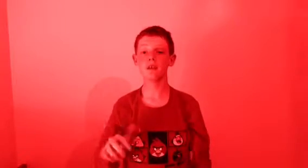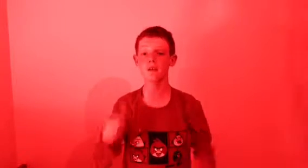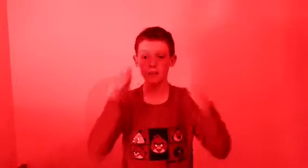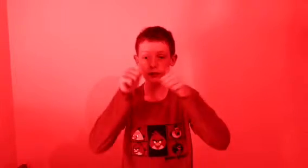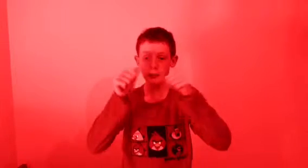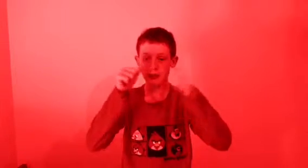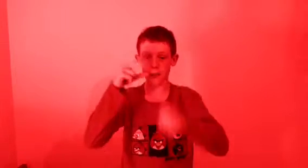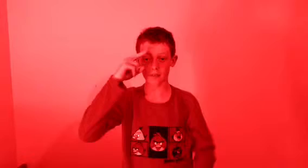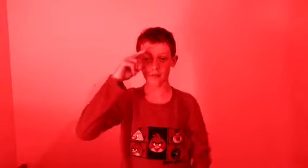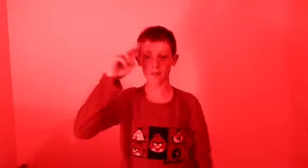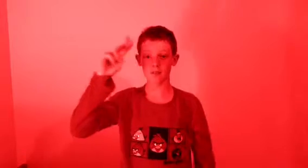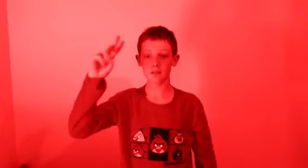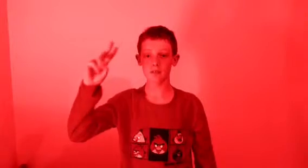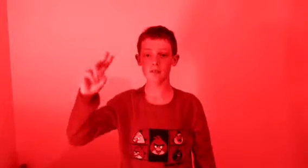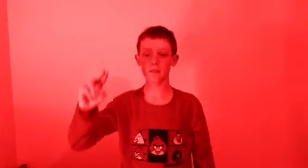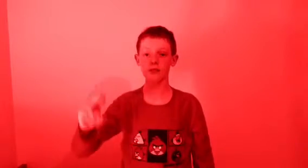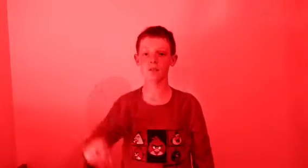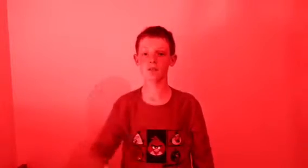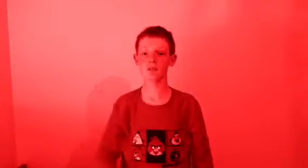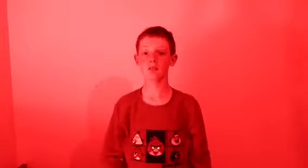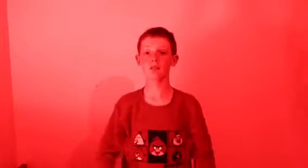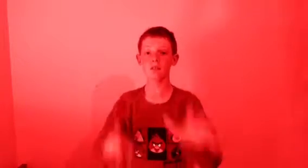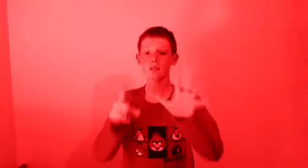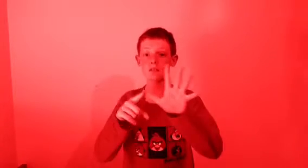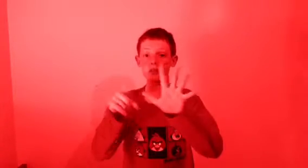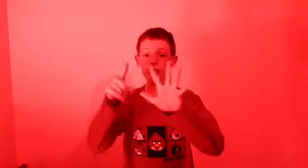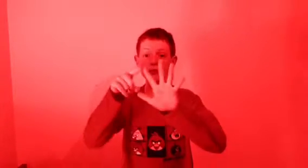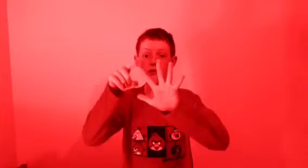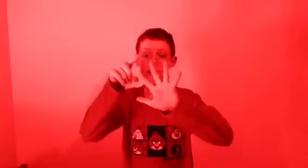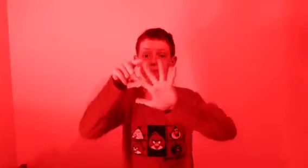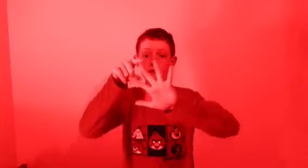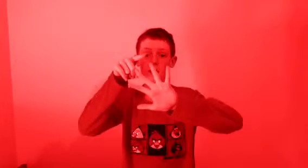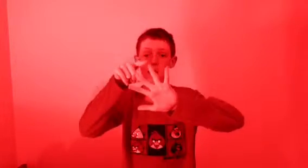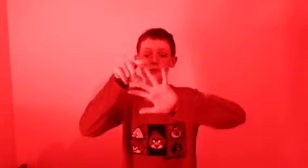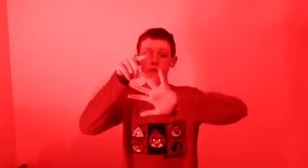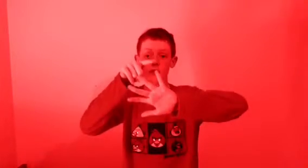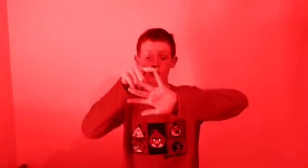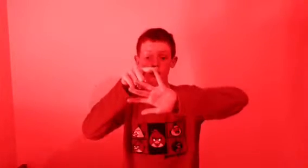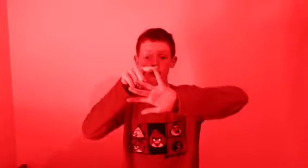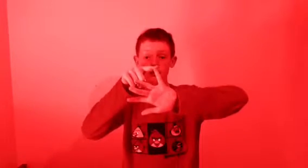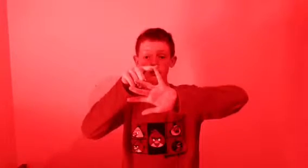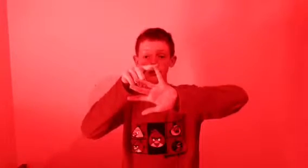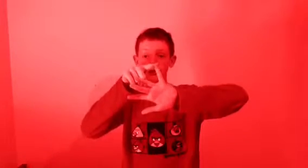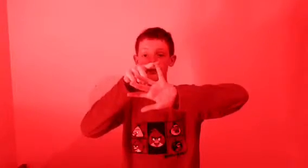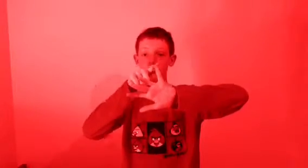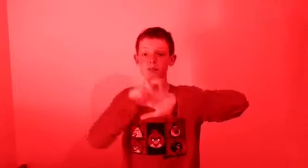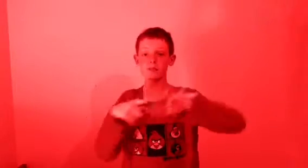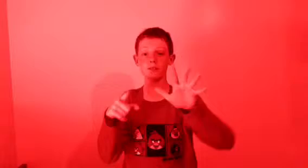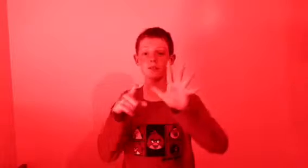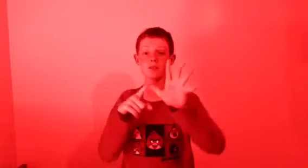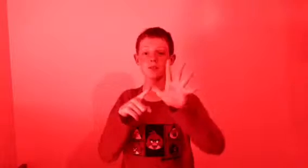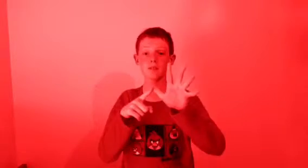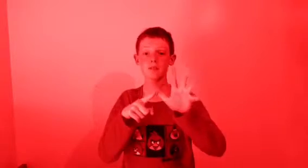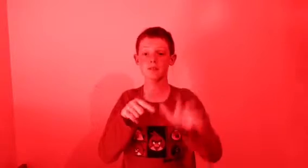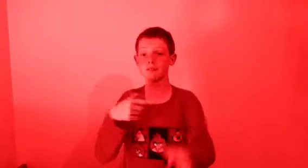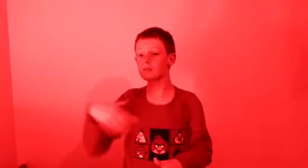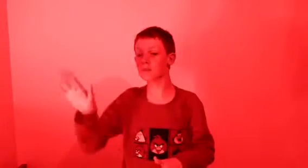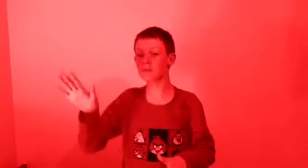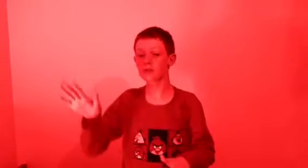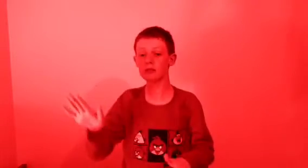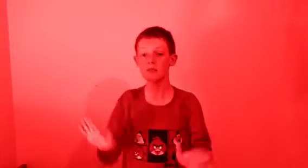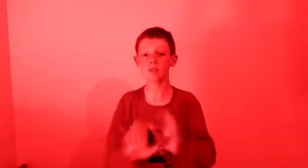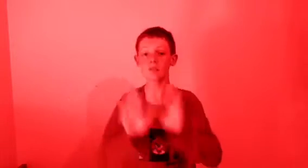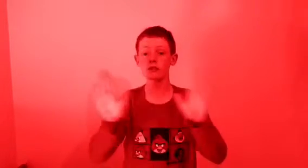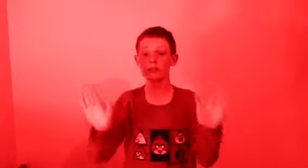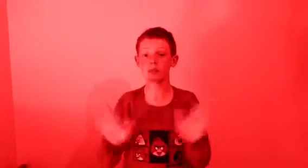Five owls named each of the vowels, A-E-I-O-U, A went